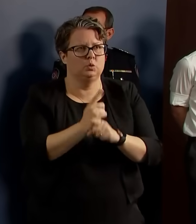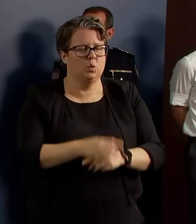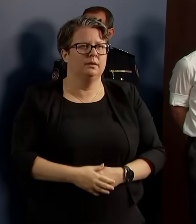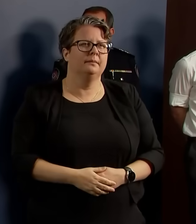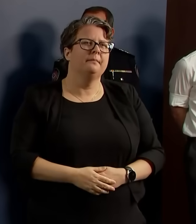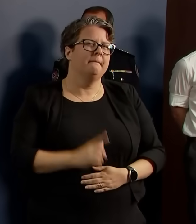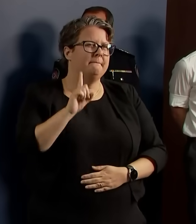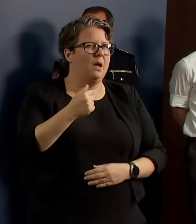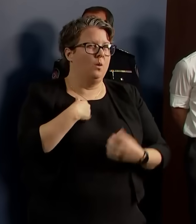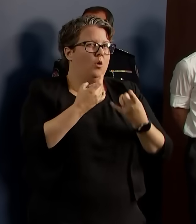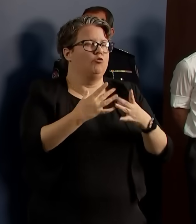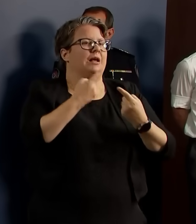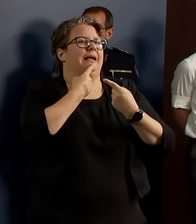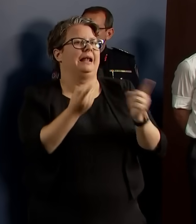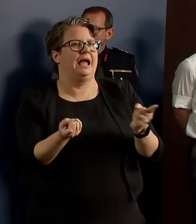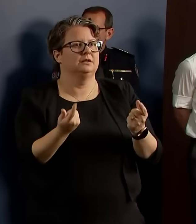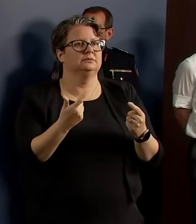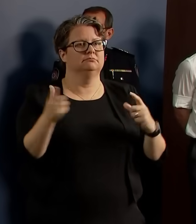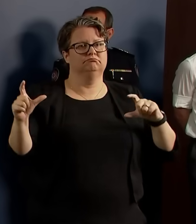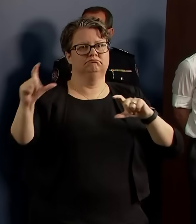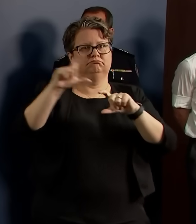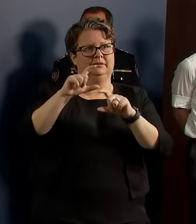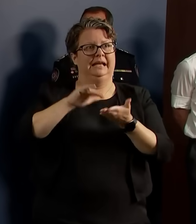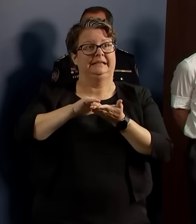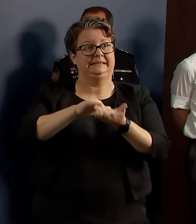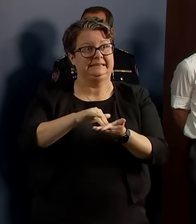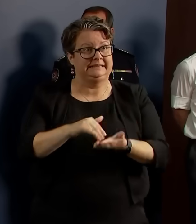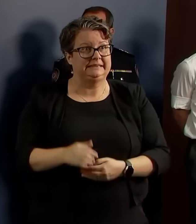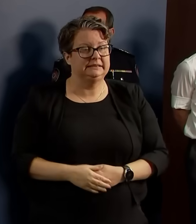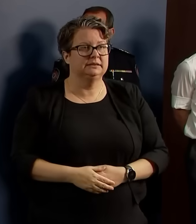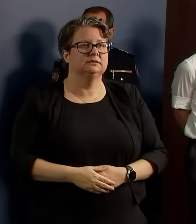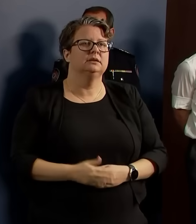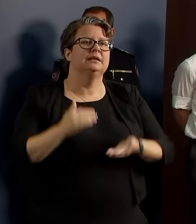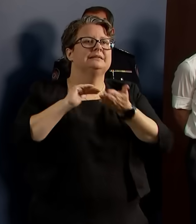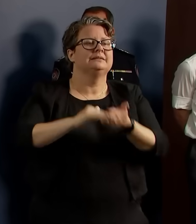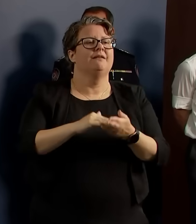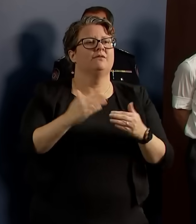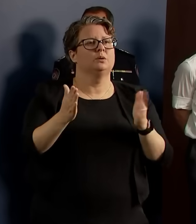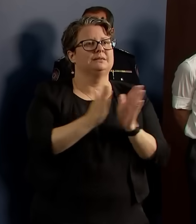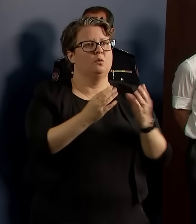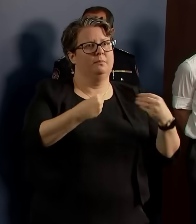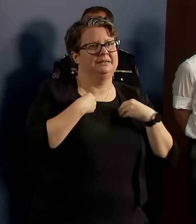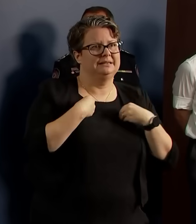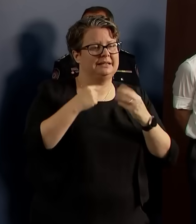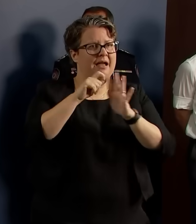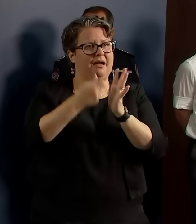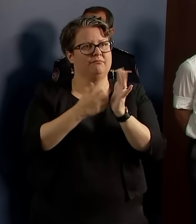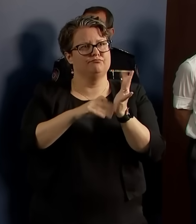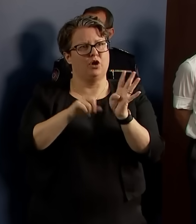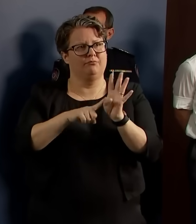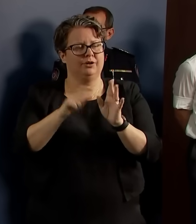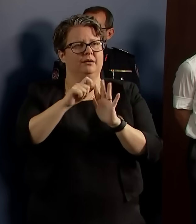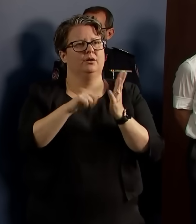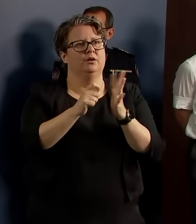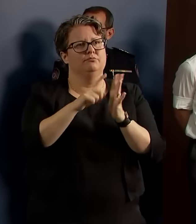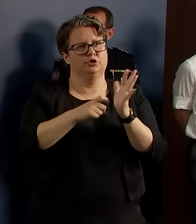be able to announce some further joint federal-state assistance to assist small businesses and primary producers. But as I say, I'll leave it for Minister